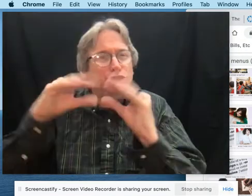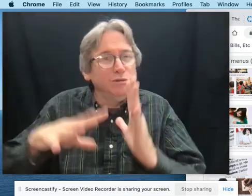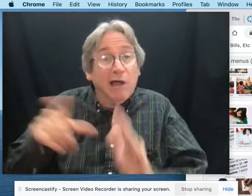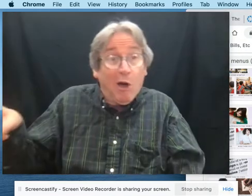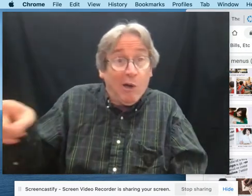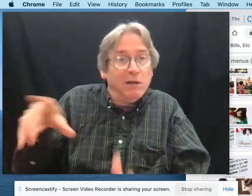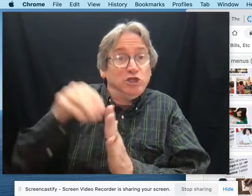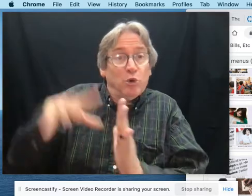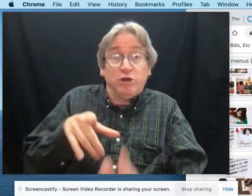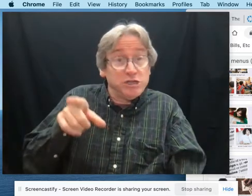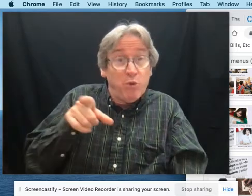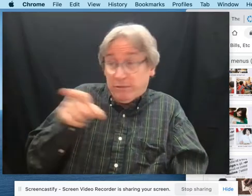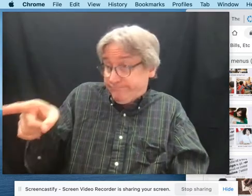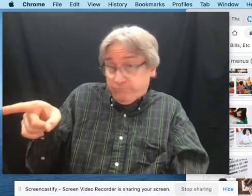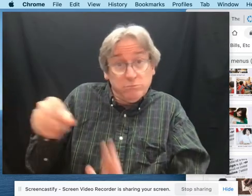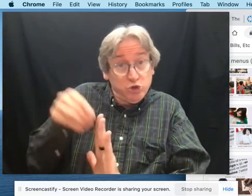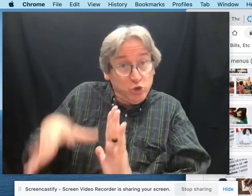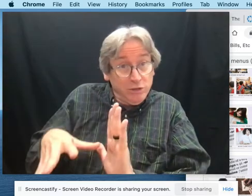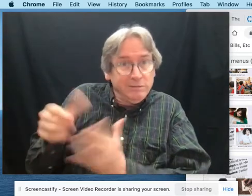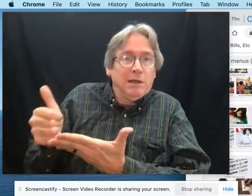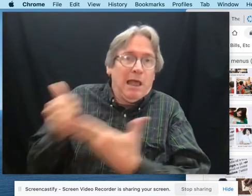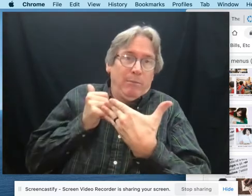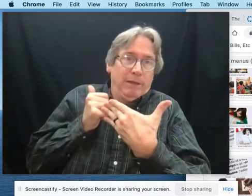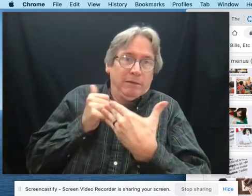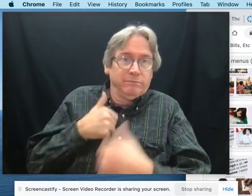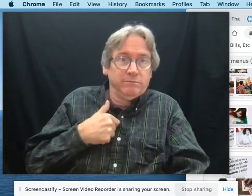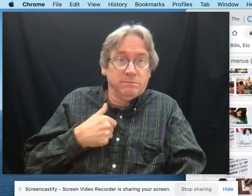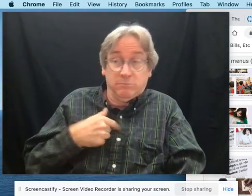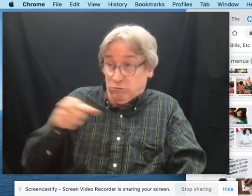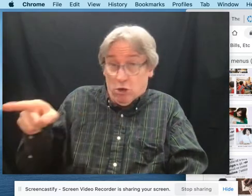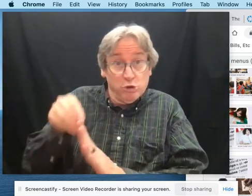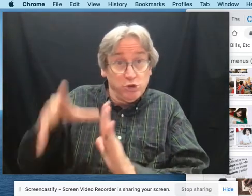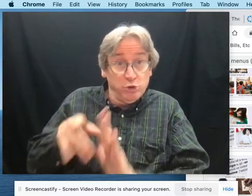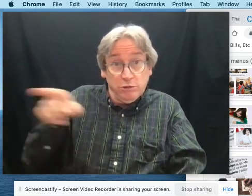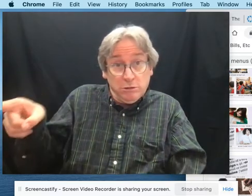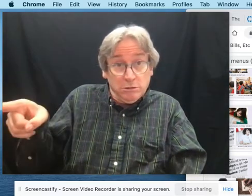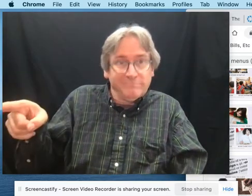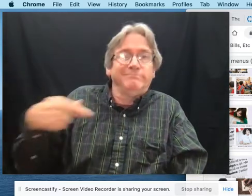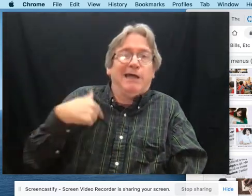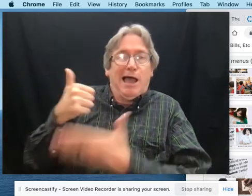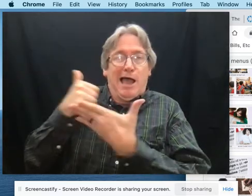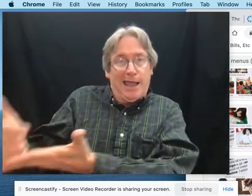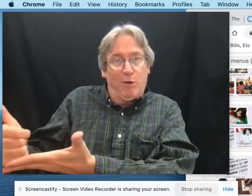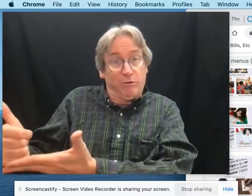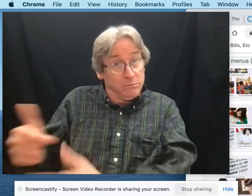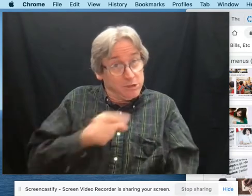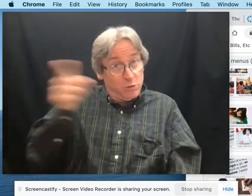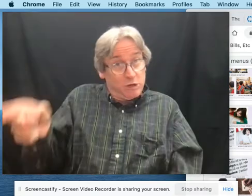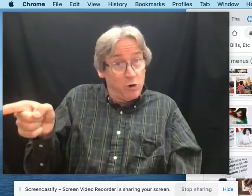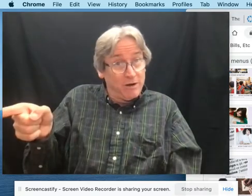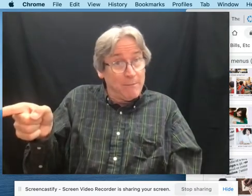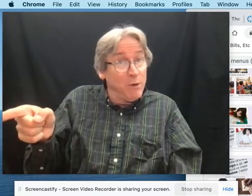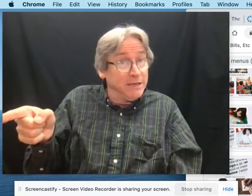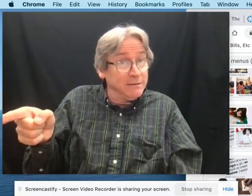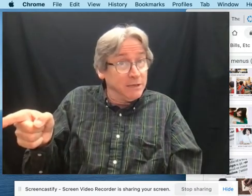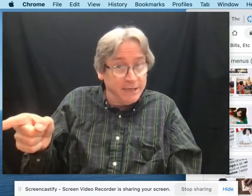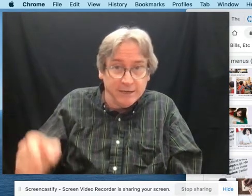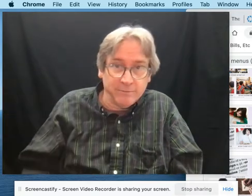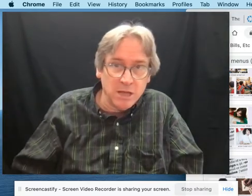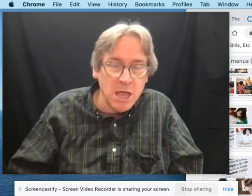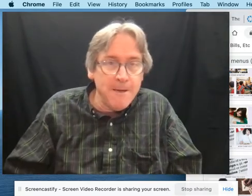Other. Student. Oh, or just point. Student, help me. Student, I help. So we're incorporating that